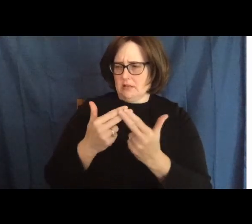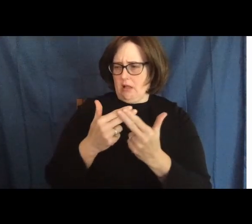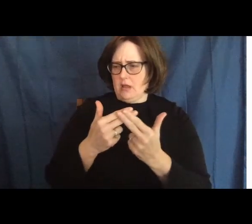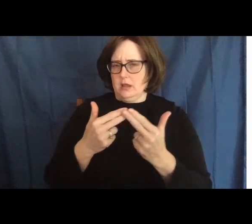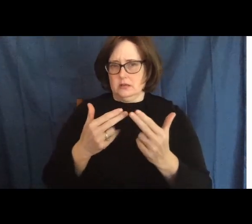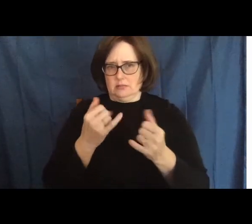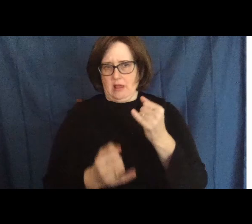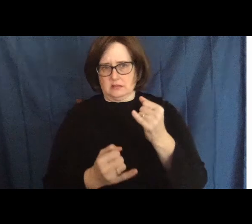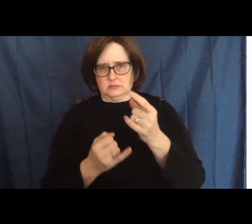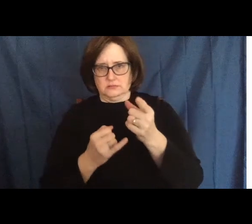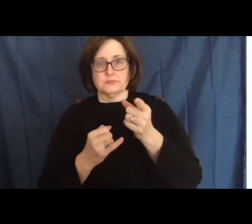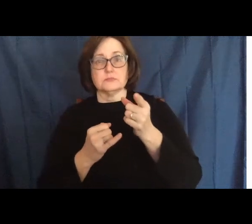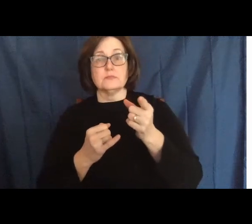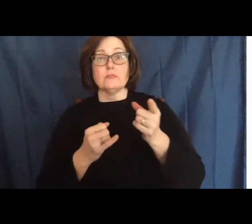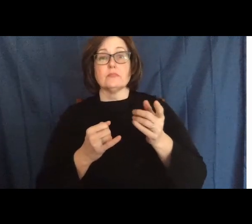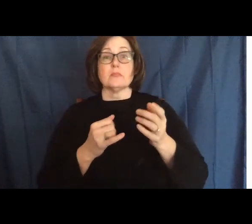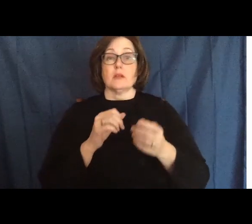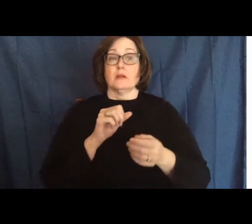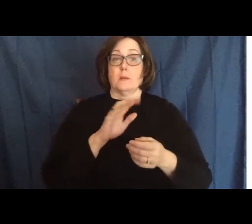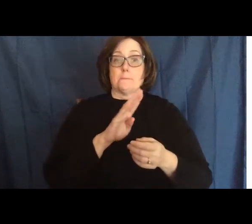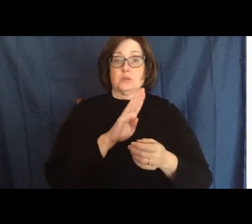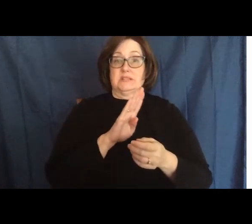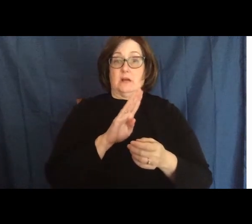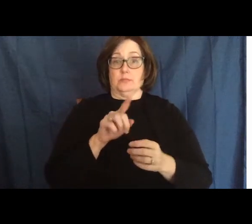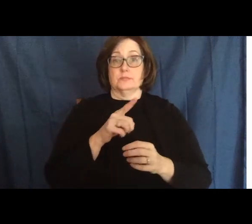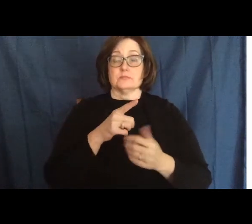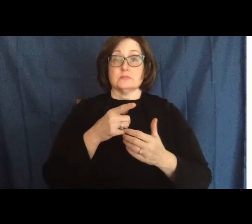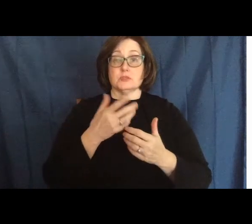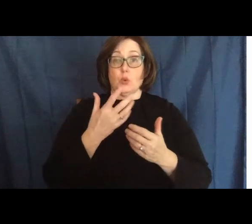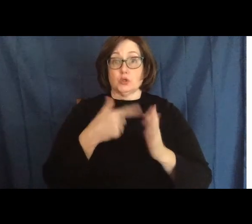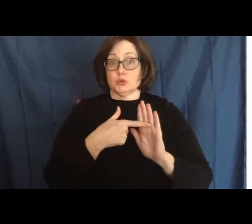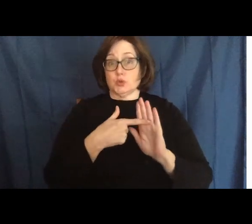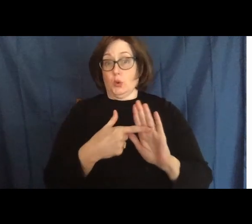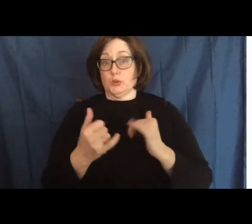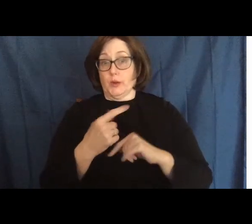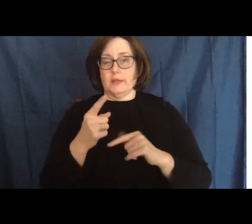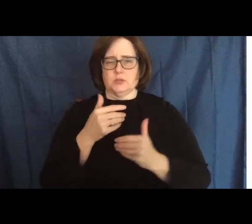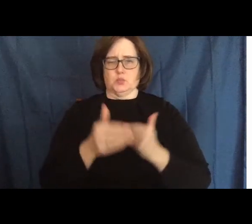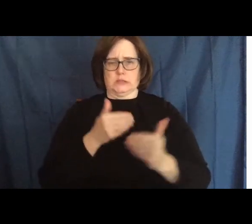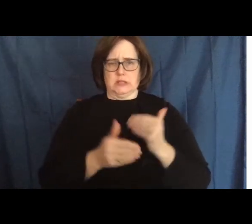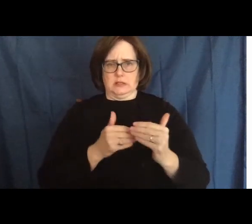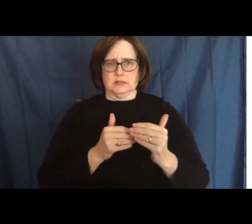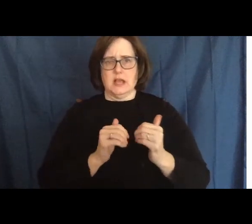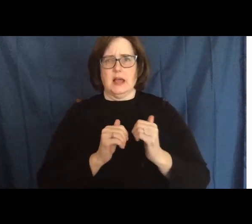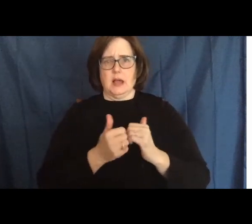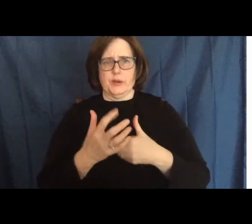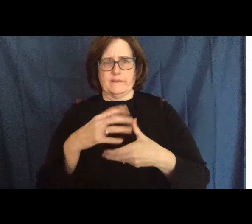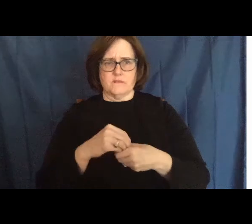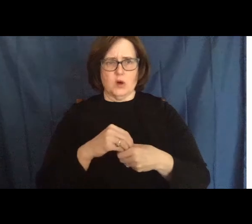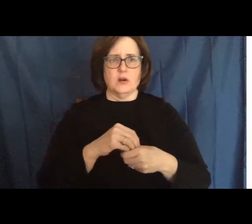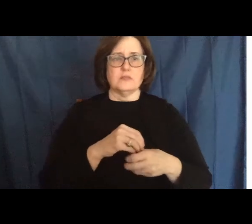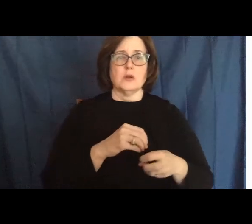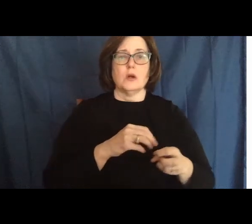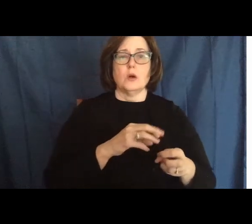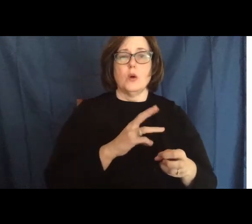are presenting here today, all this process of engaging directly through WhatsApp with parents and providing some lessons of